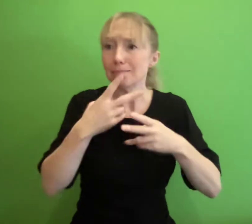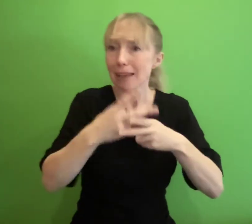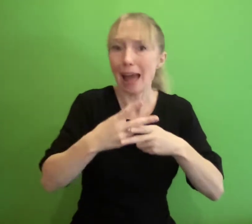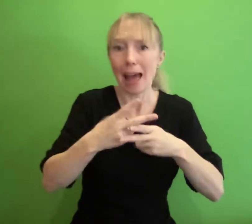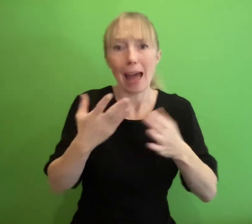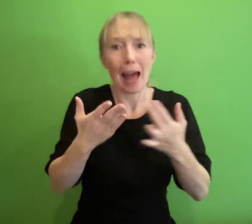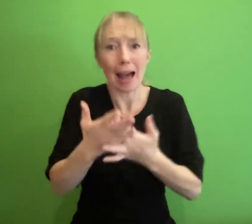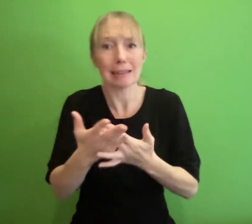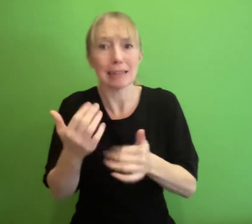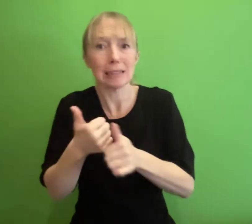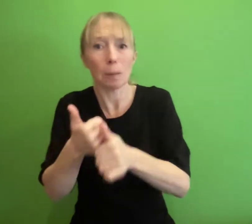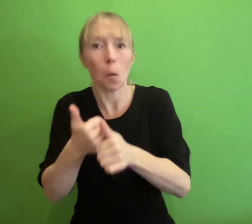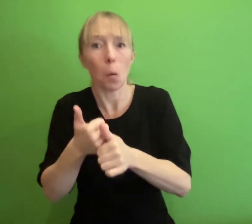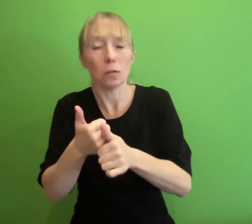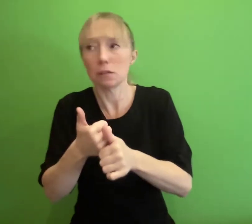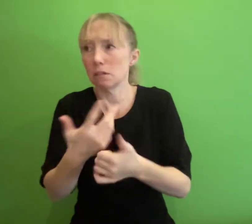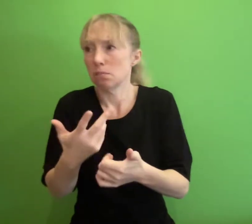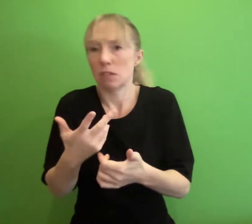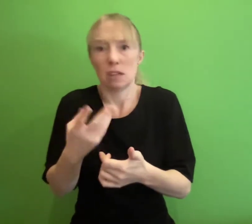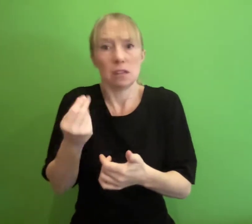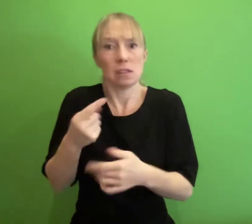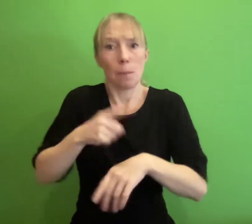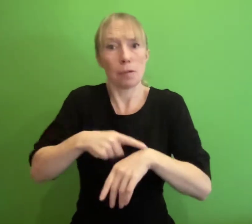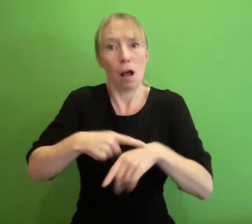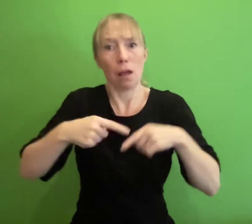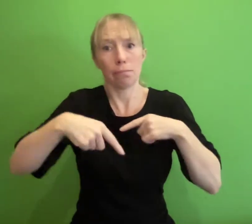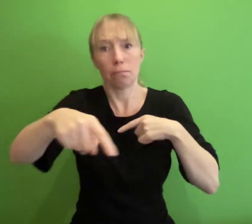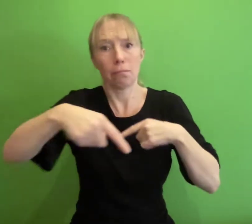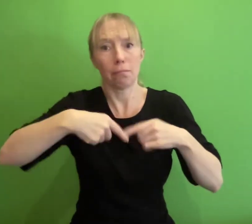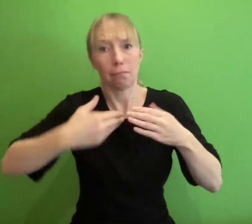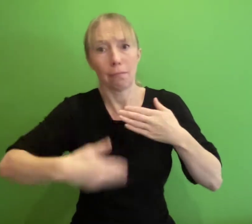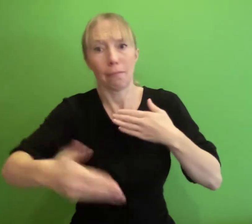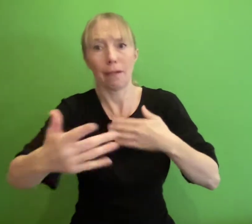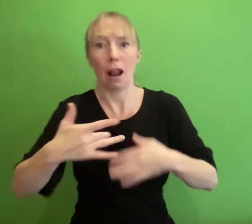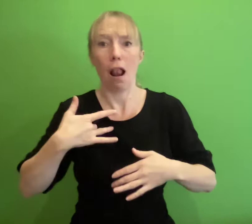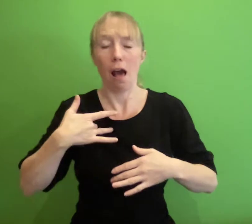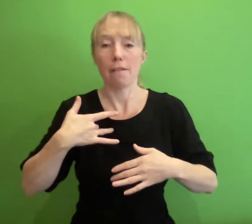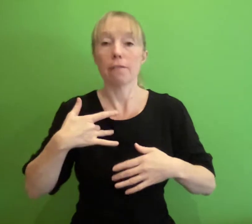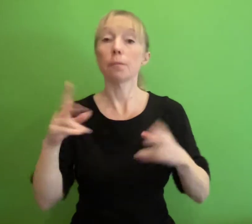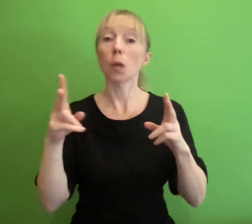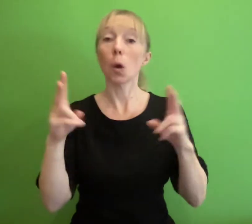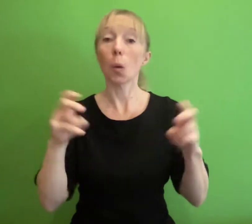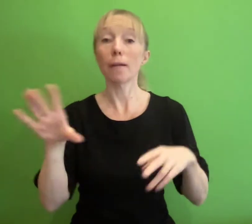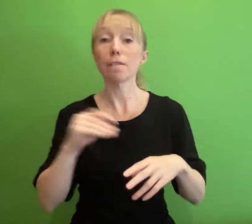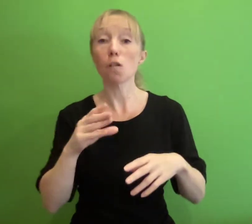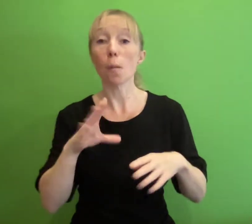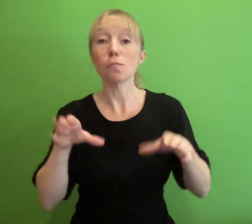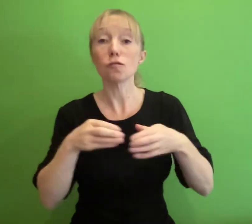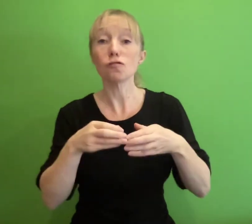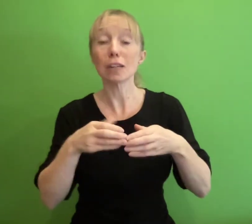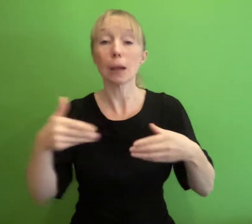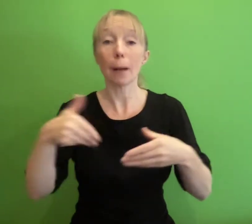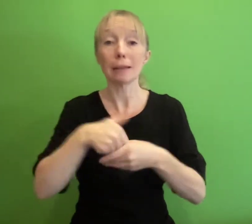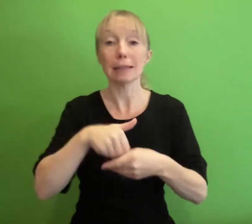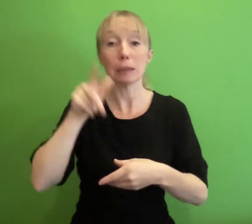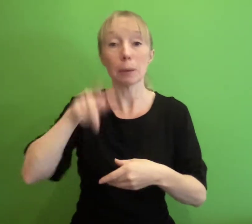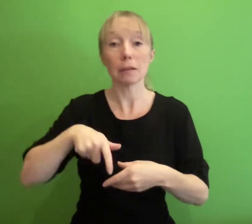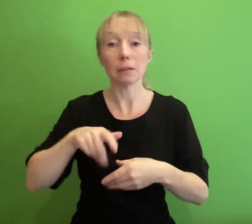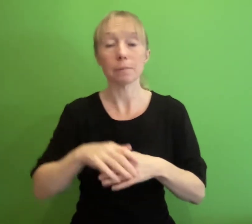at some point in our life. Retreat participant. Care? I'm being kind of flippant, but